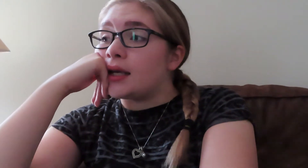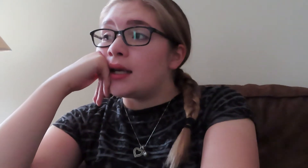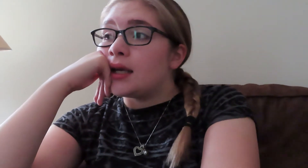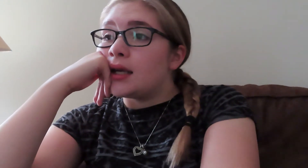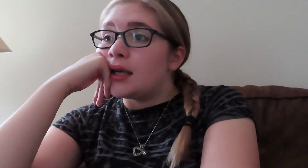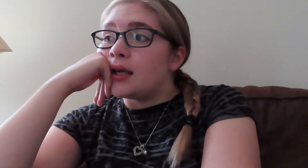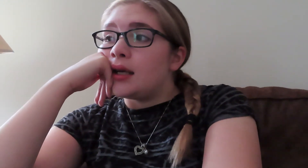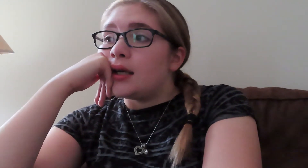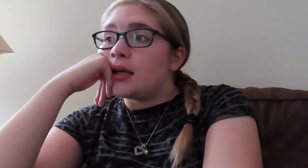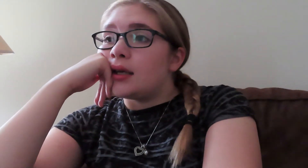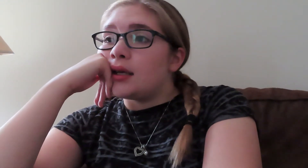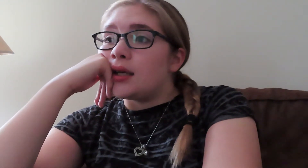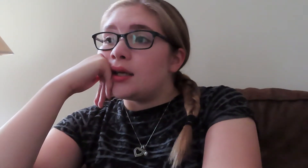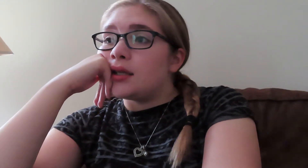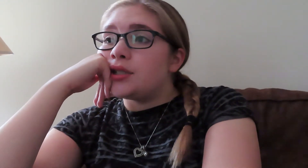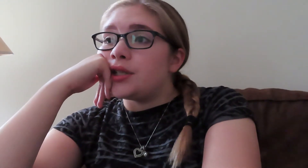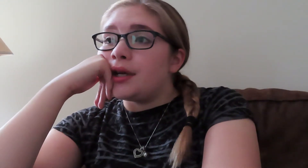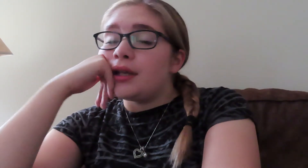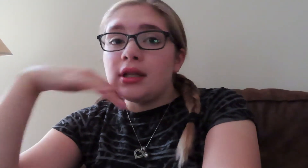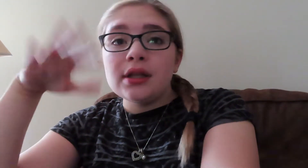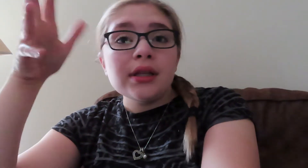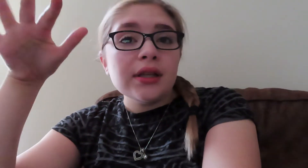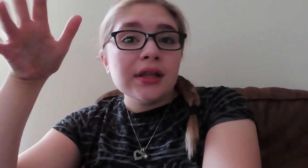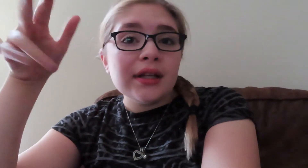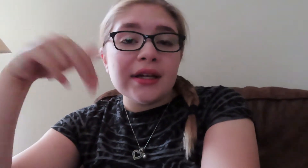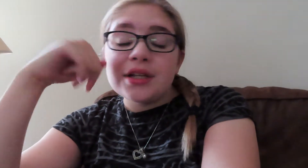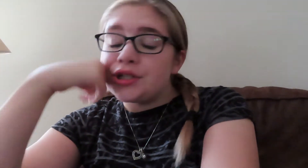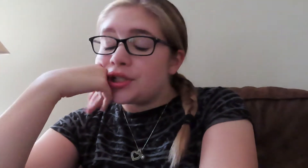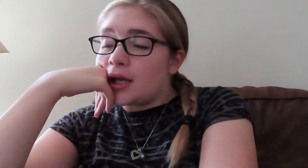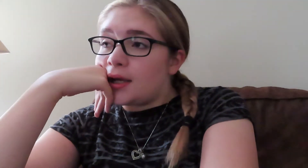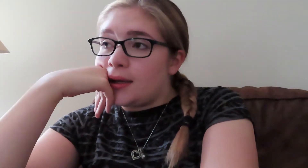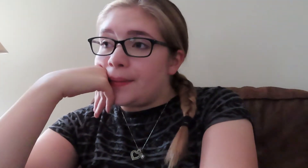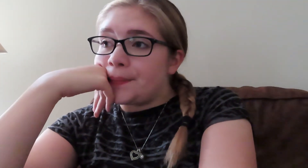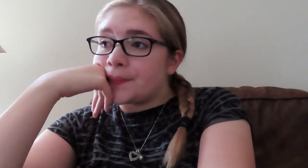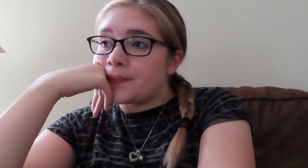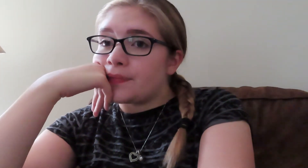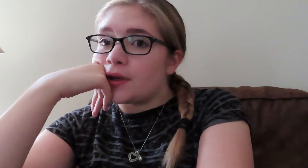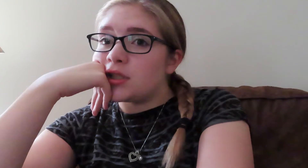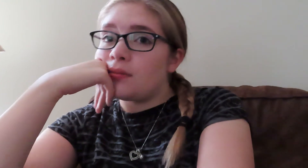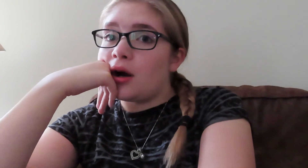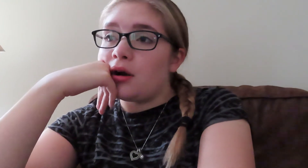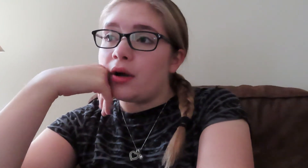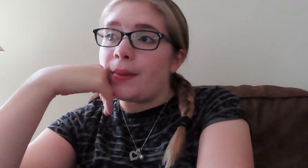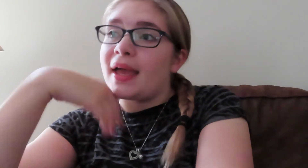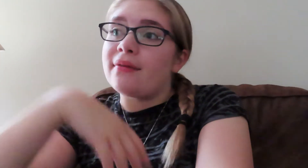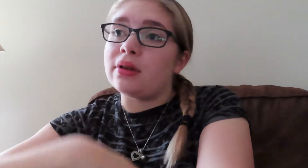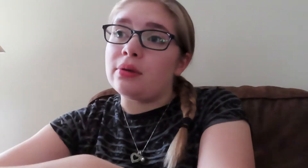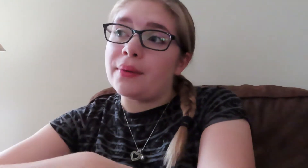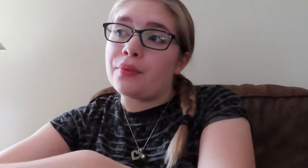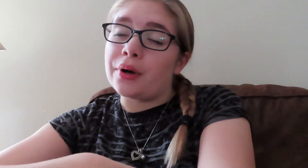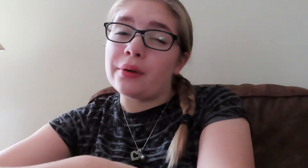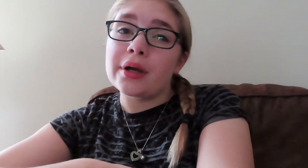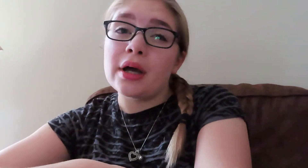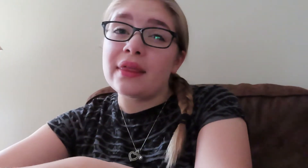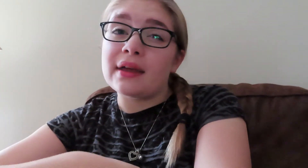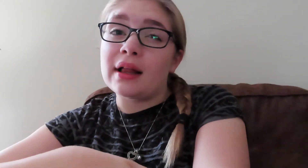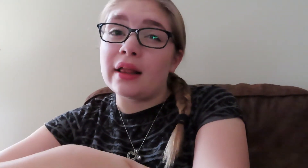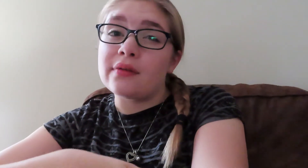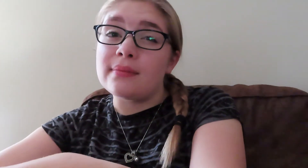uh chill ish um tomorrow i might have a little bit more going on i think i'll have a